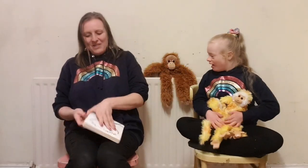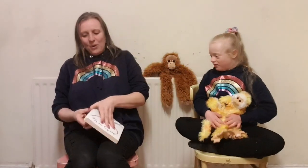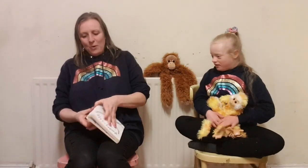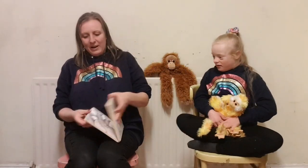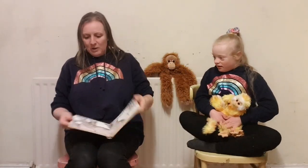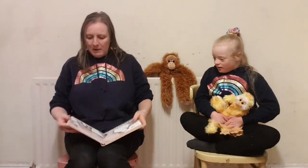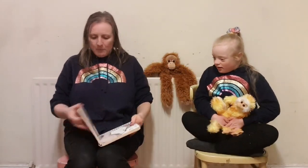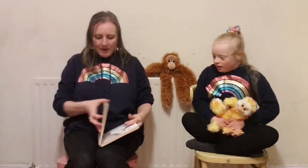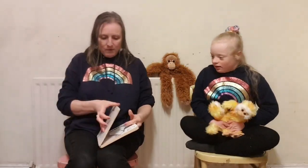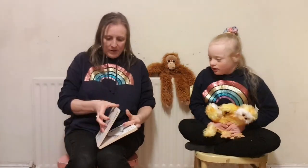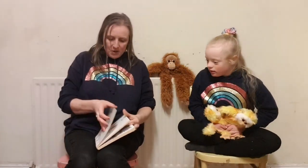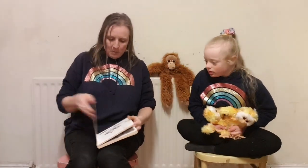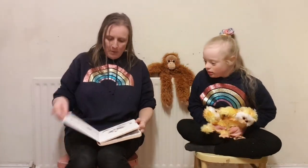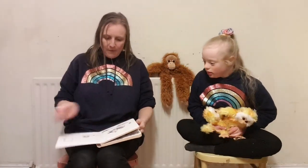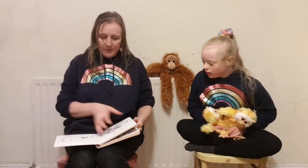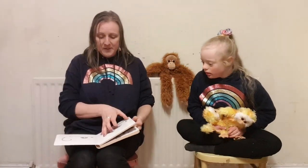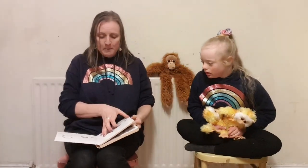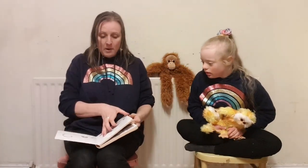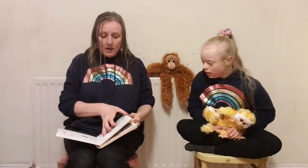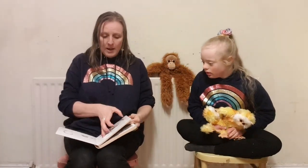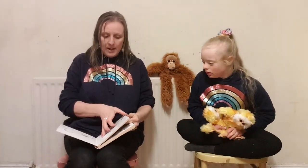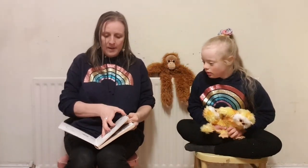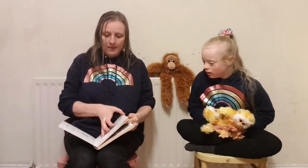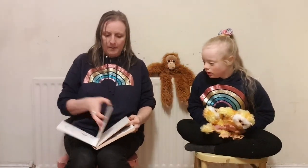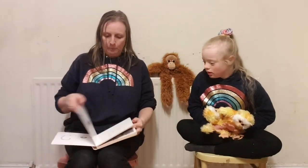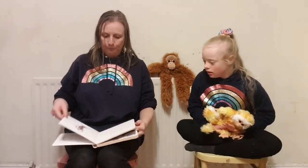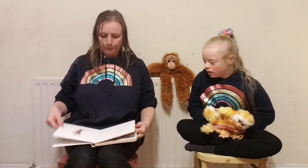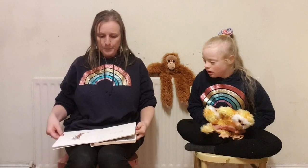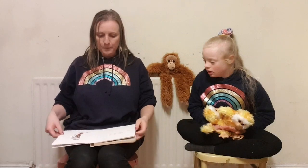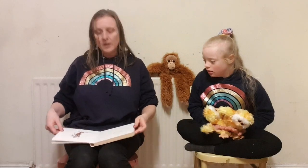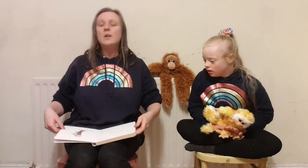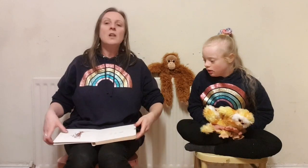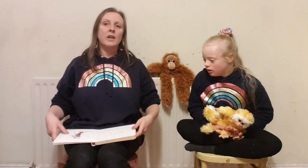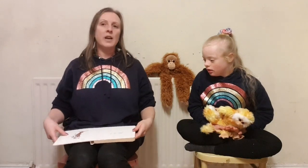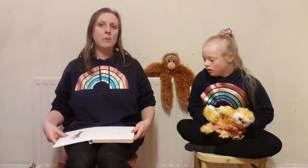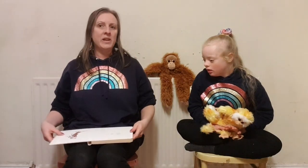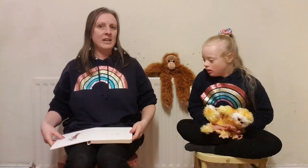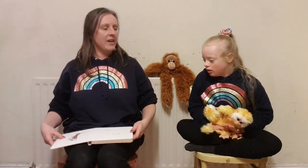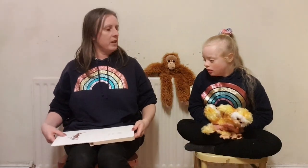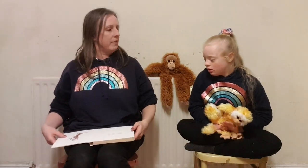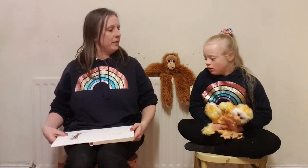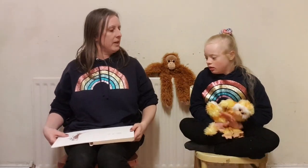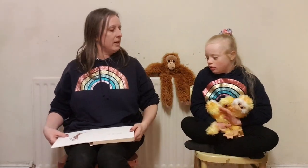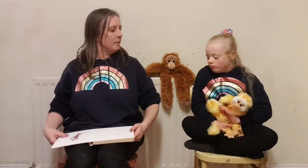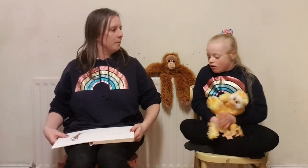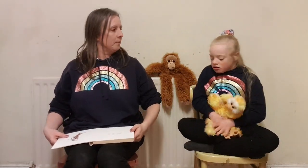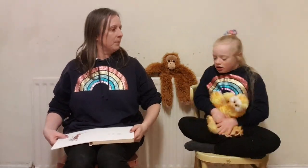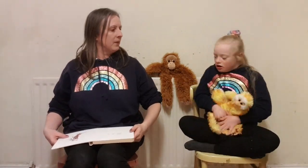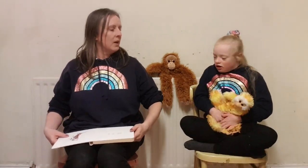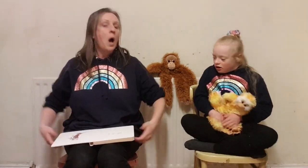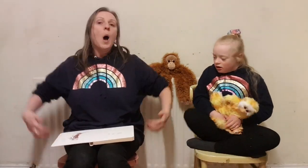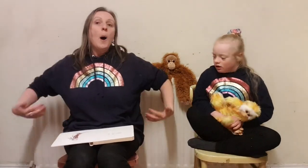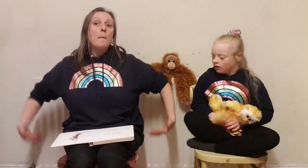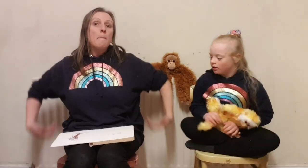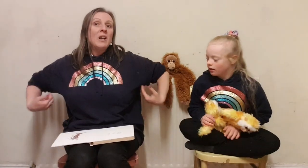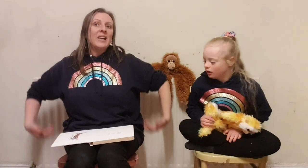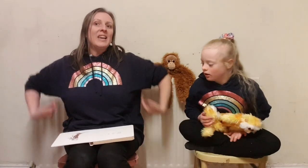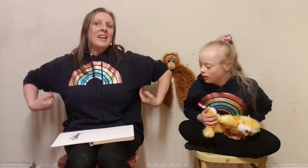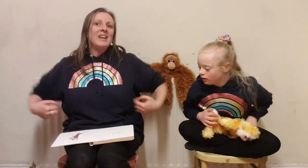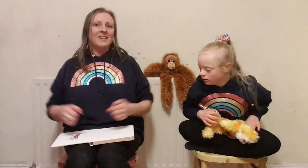Oh, hang on a minute. We haven't finished. We went to see some monkeys. Okay, we're nearly there. You ready? Ready. Monkey.